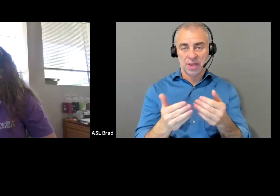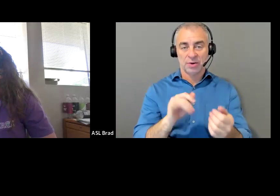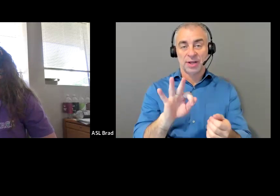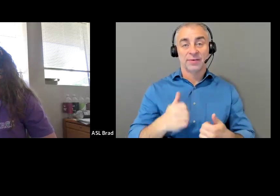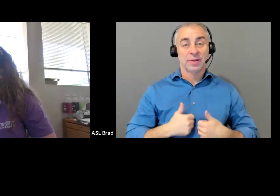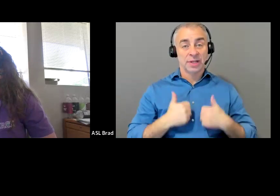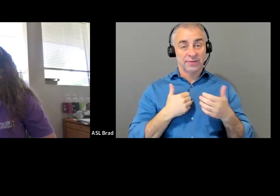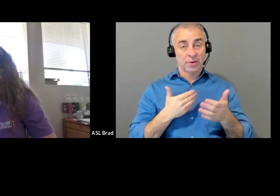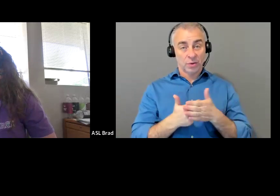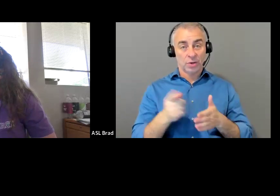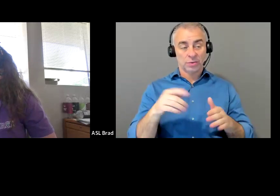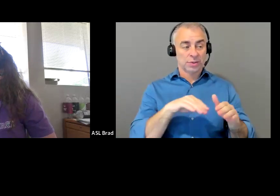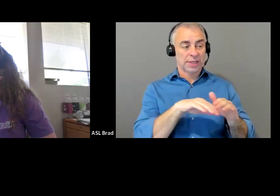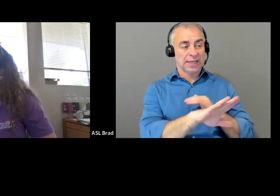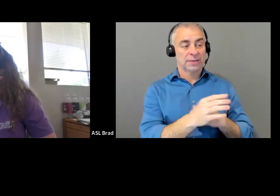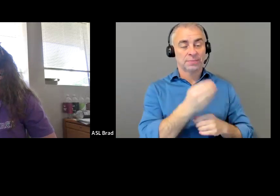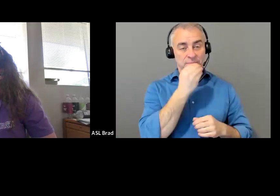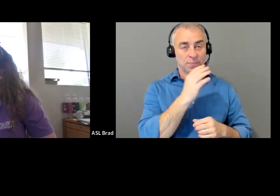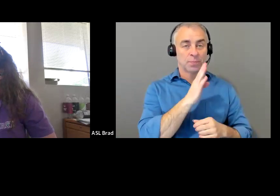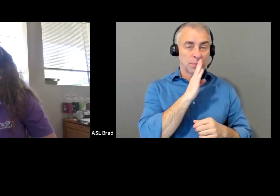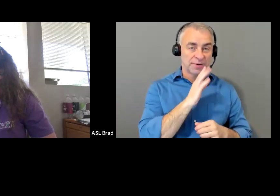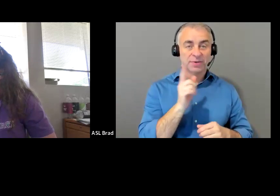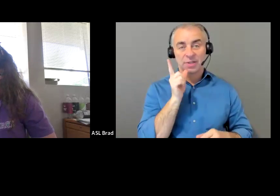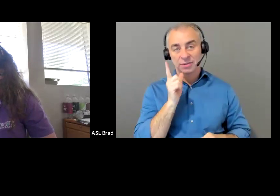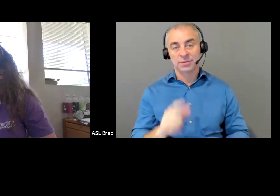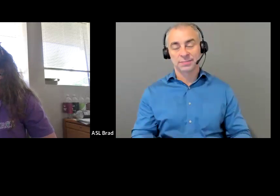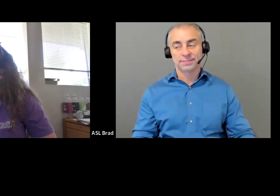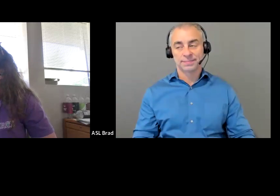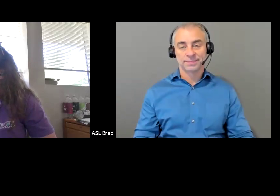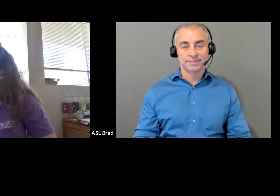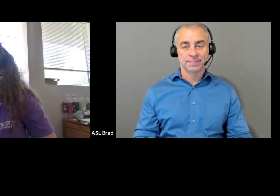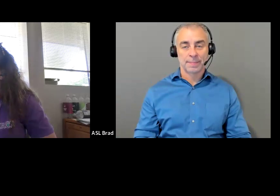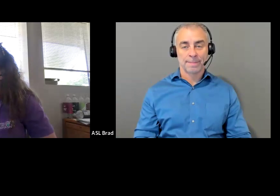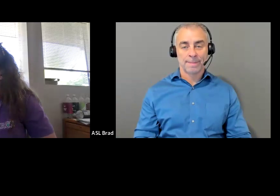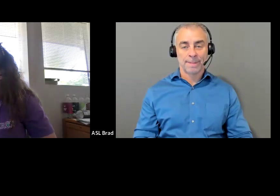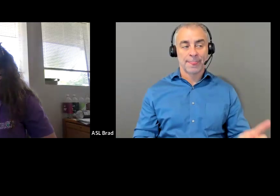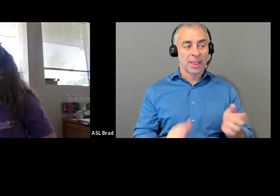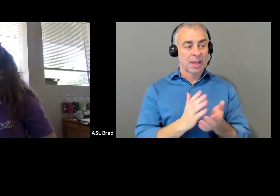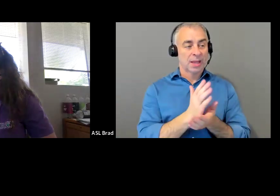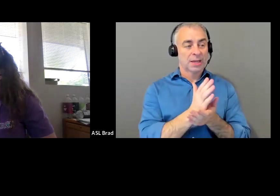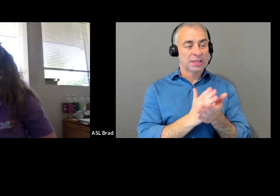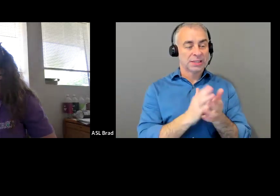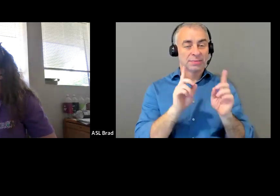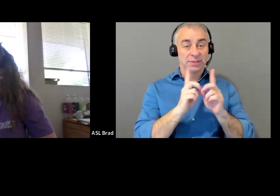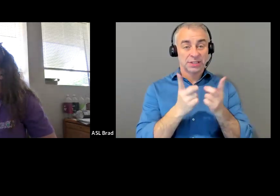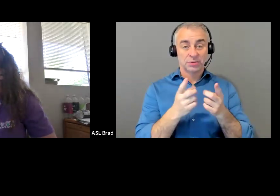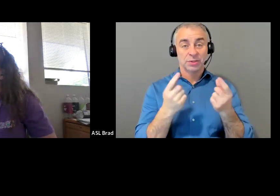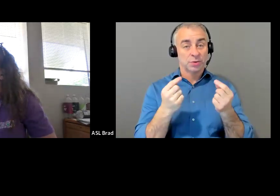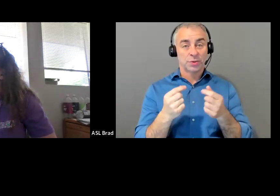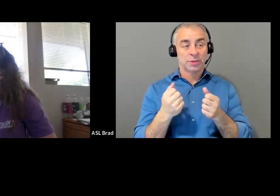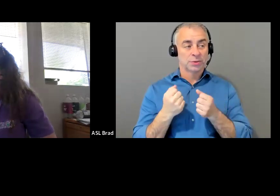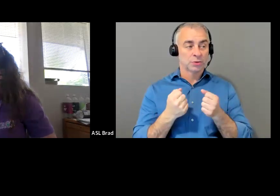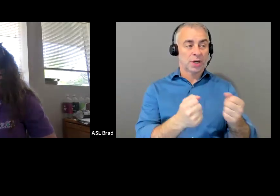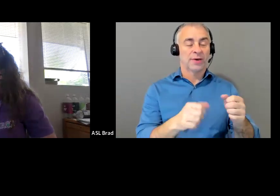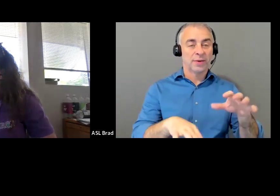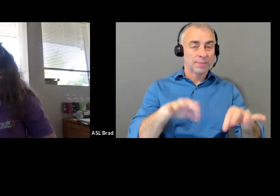can go in for breakfast and lunch. Some of those districts are doing like food pickups where you can do like a drive-through